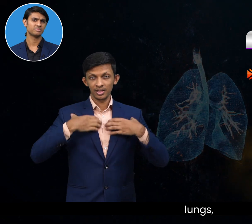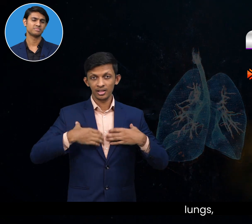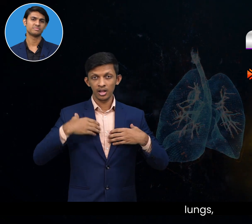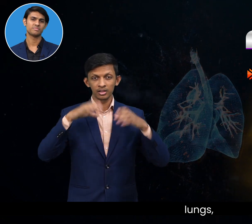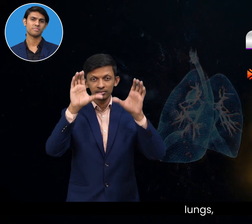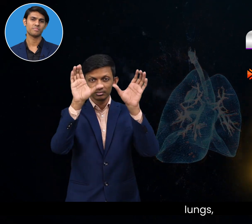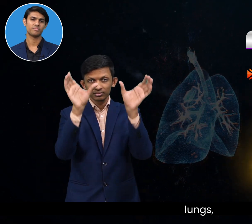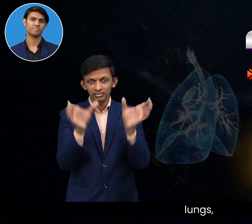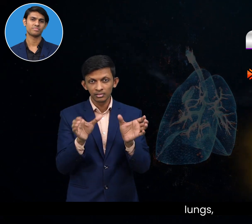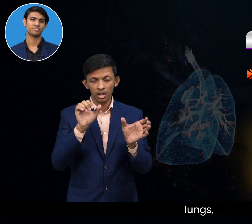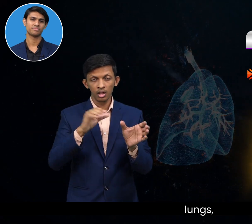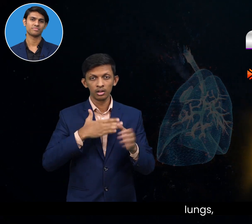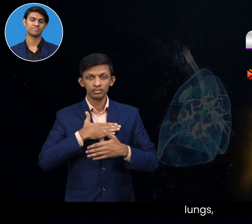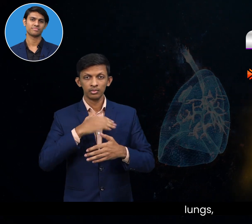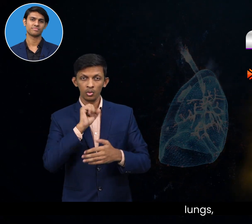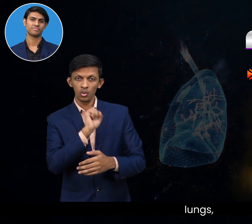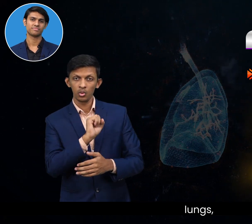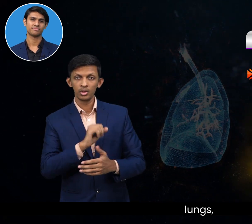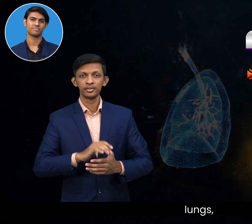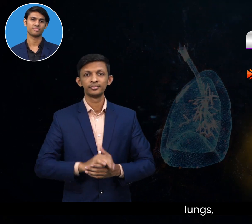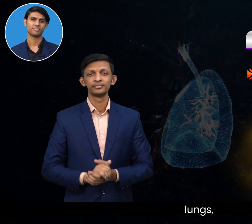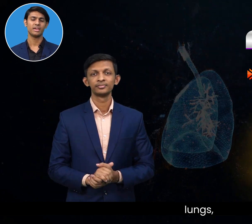lungs,